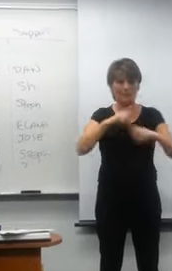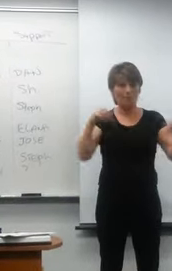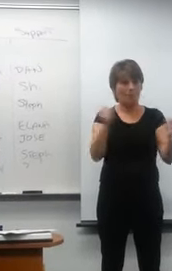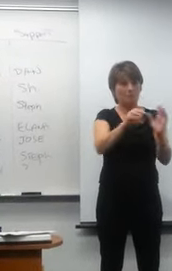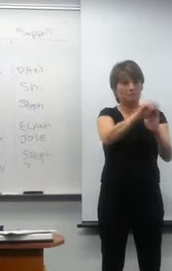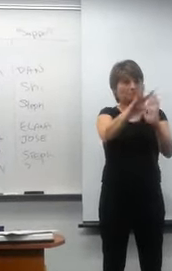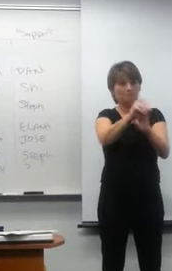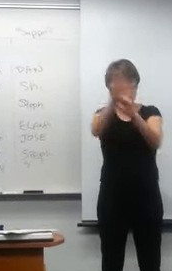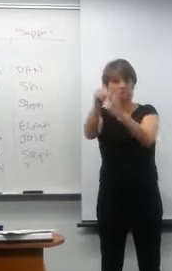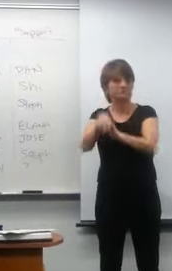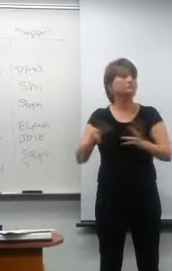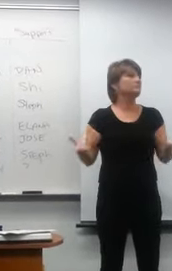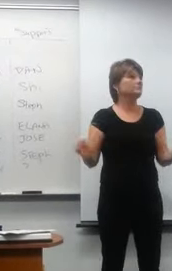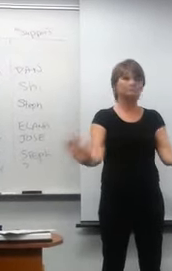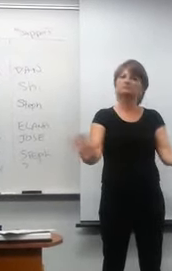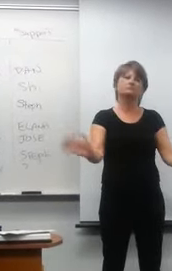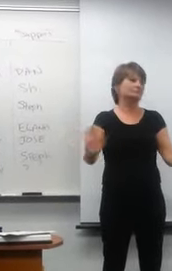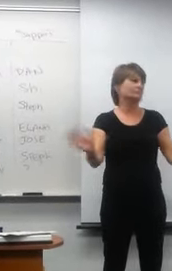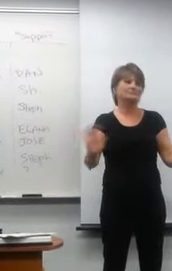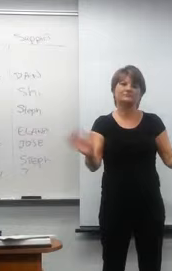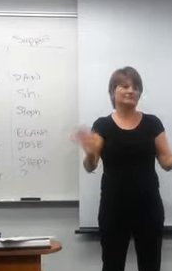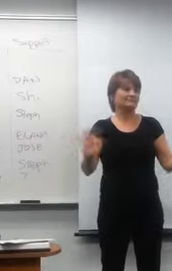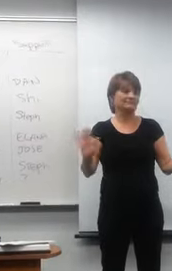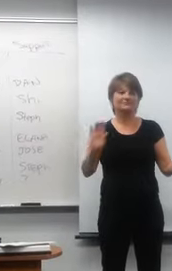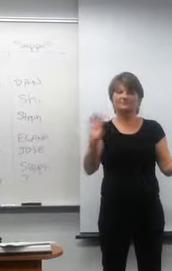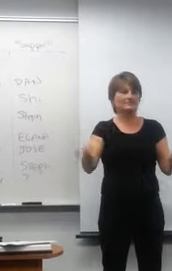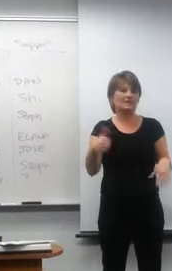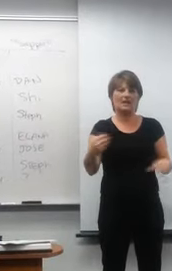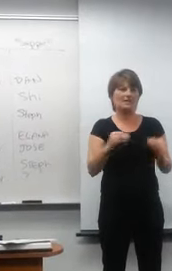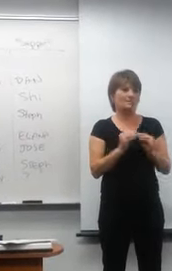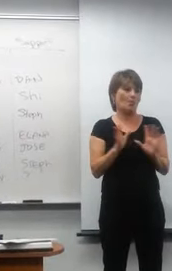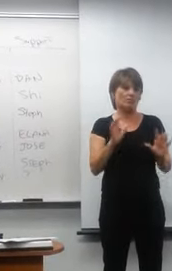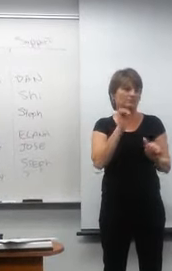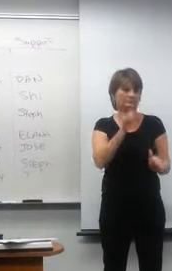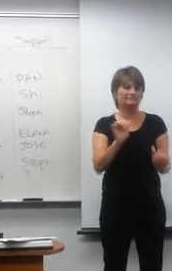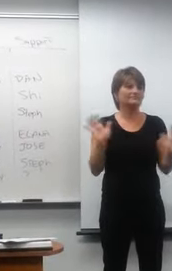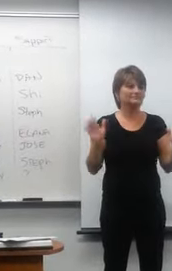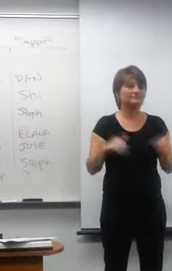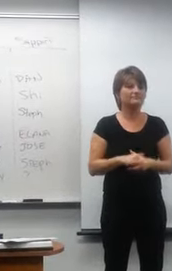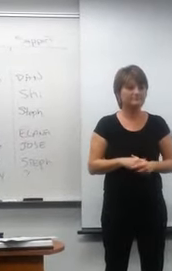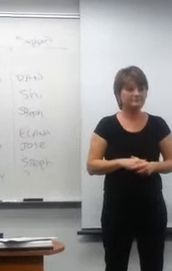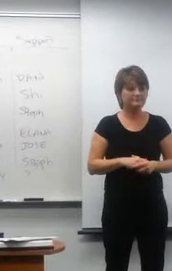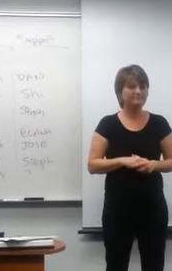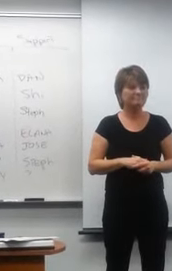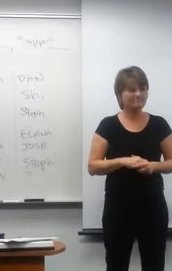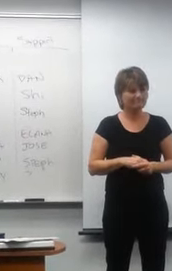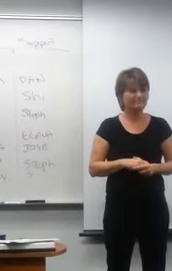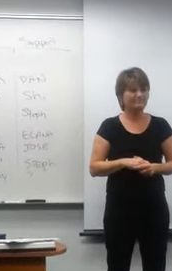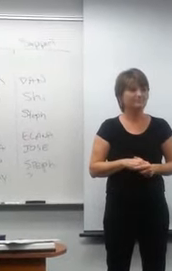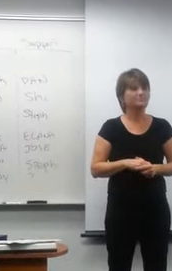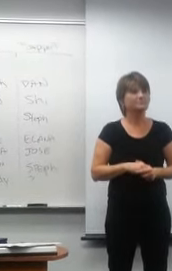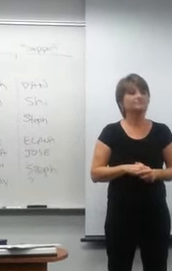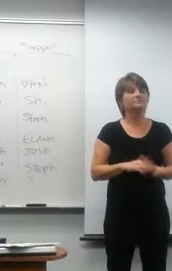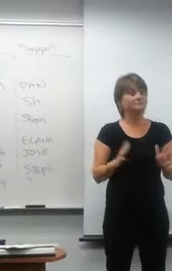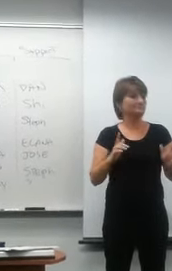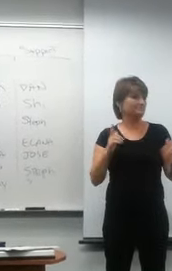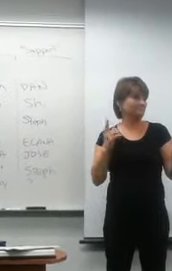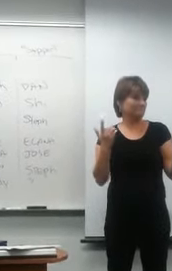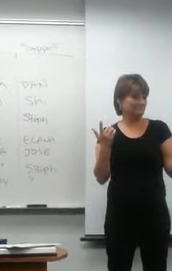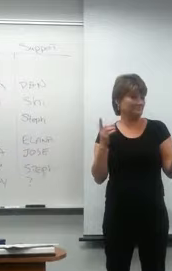and we'll have an honest dialogue in talking about your skills and where you belong at in this program. No more just a quick assessment of